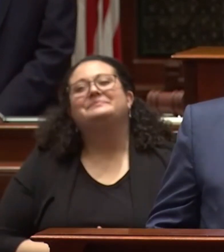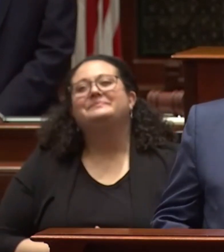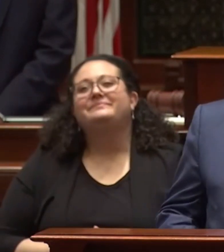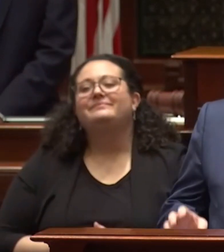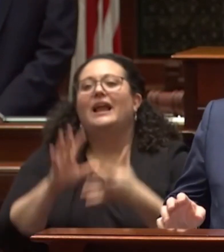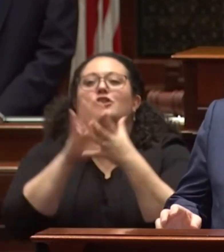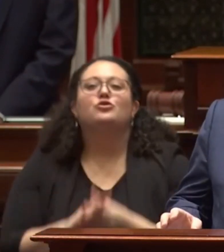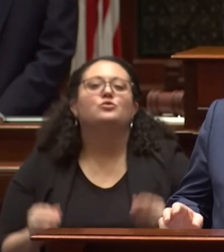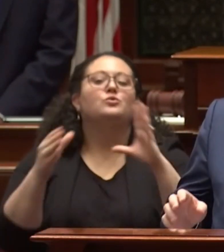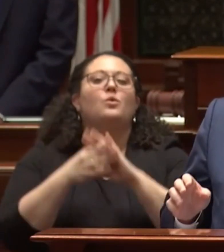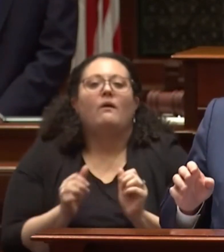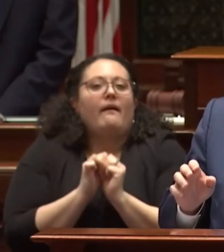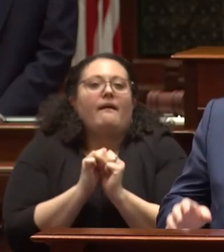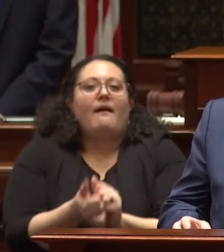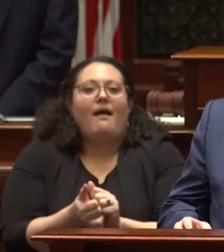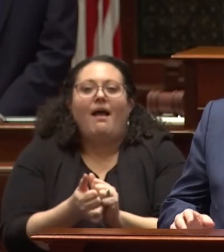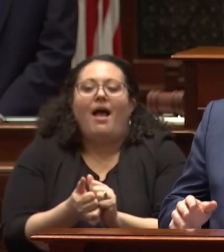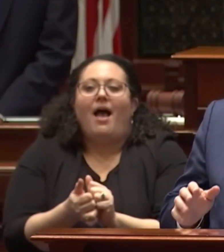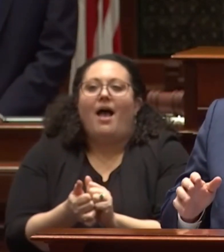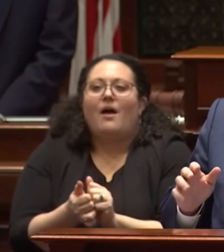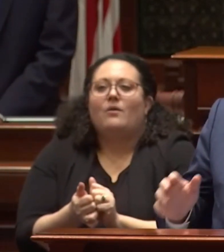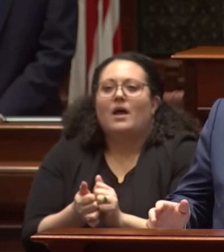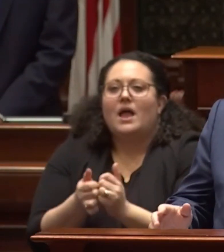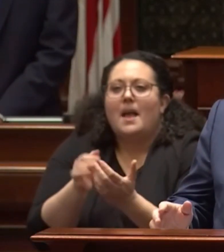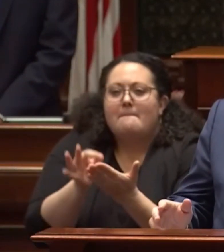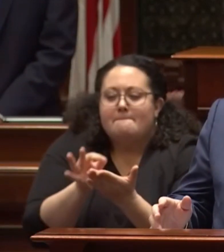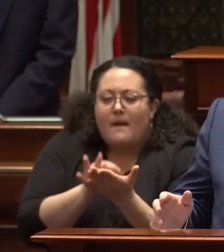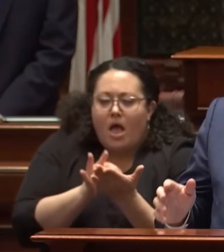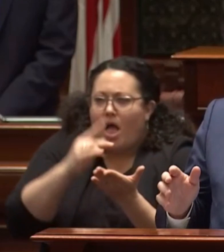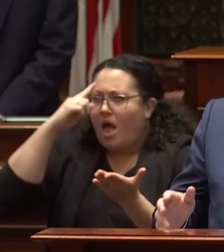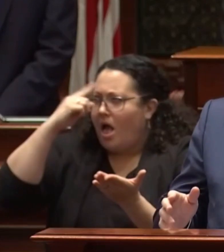It's a story about how, penny by